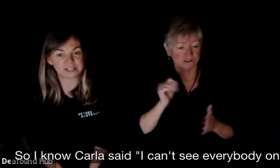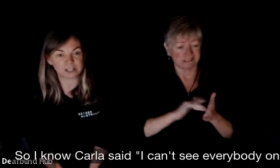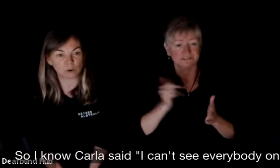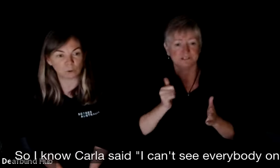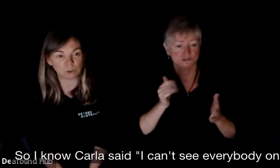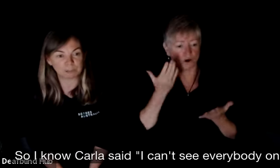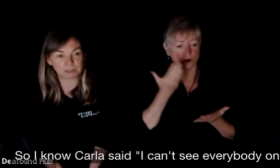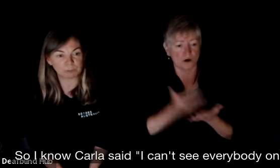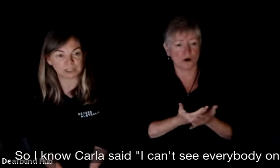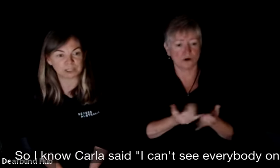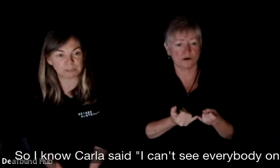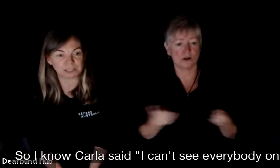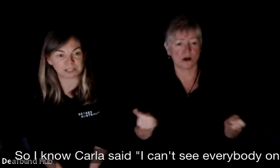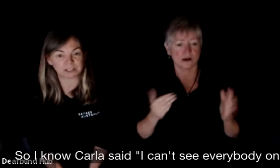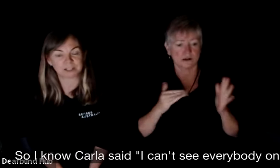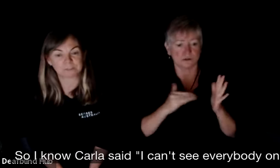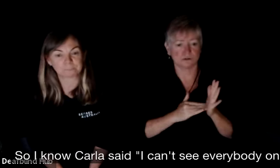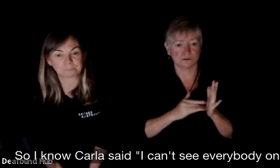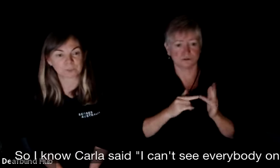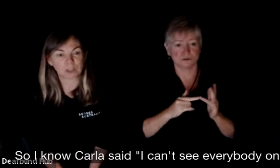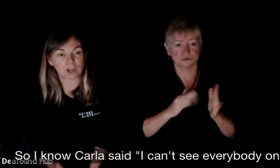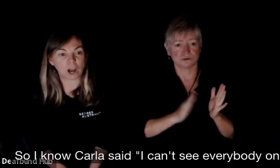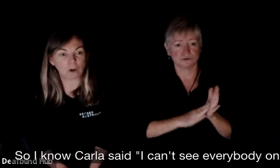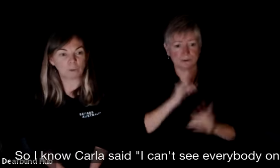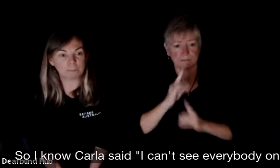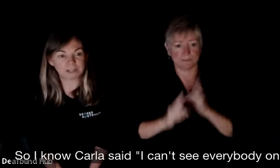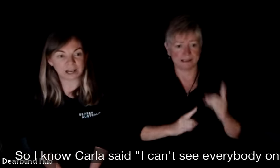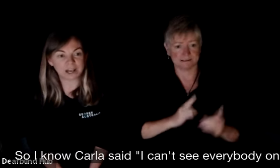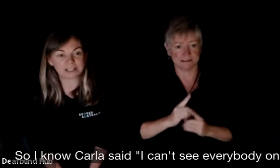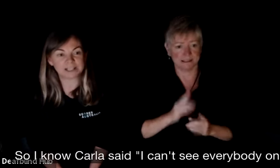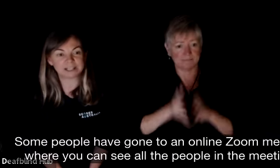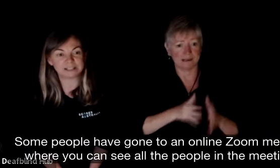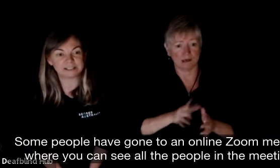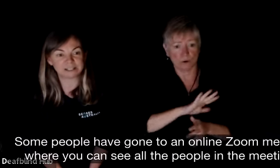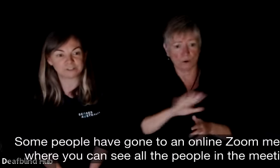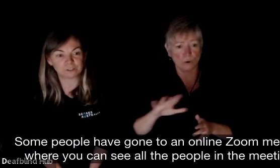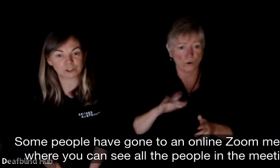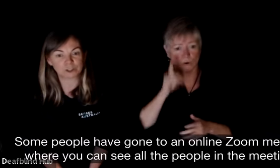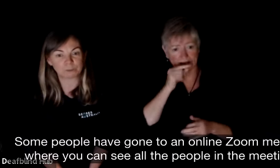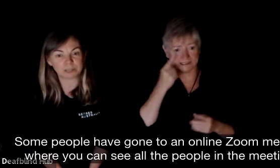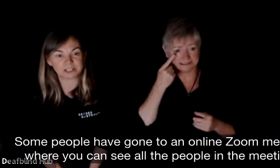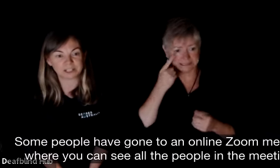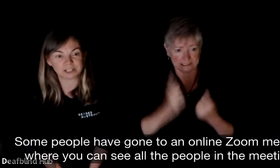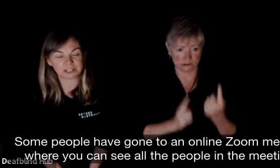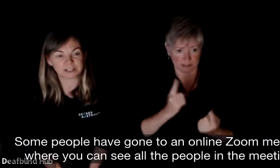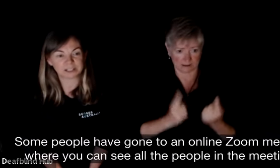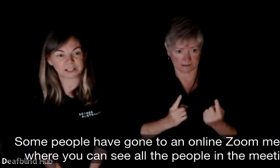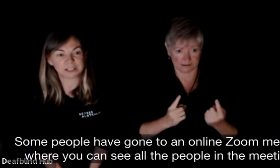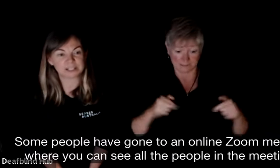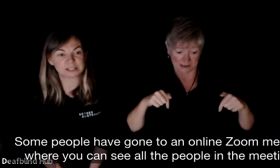can see all the people in the meeting. A webinar is different to a